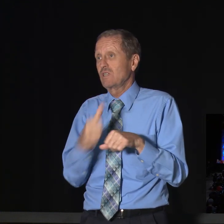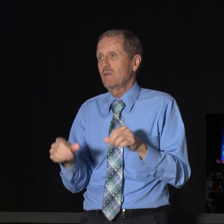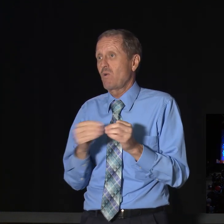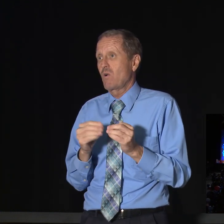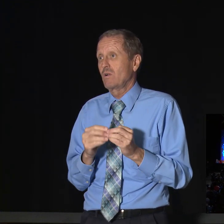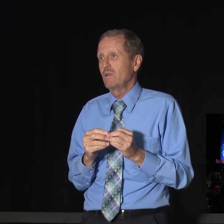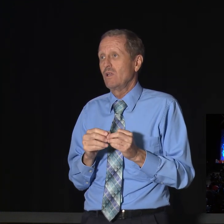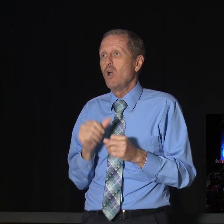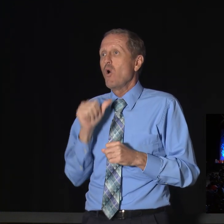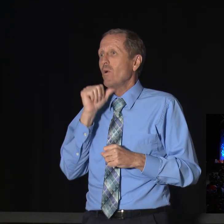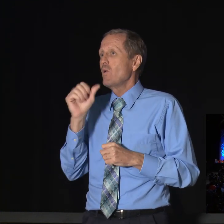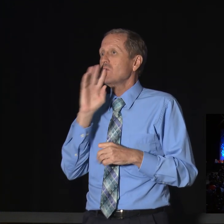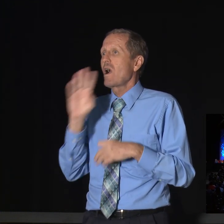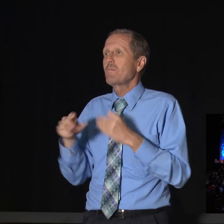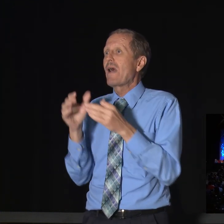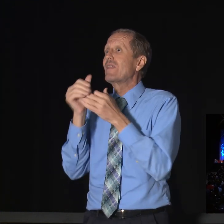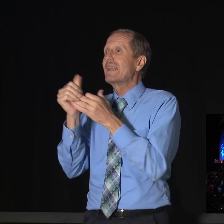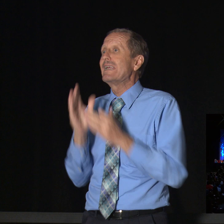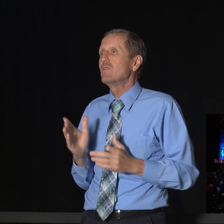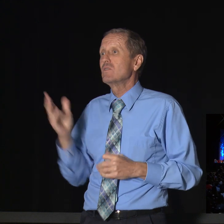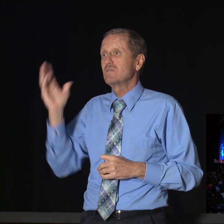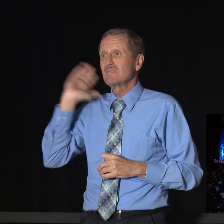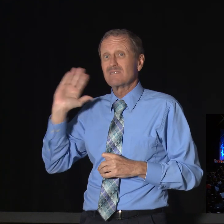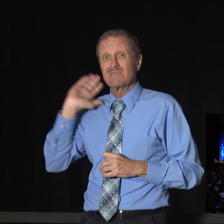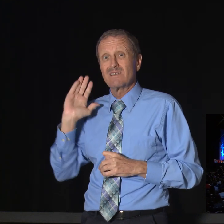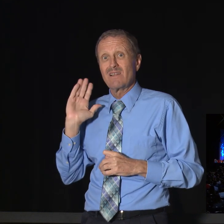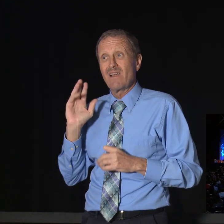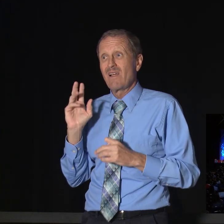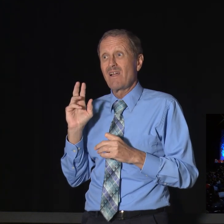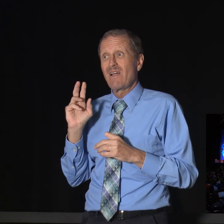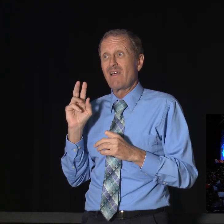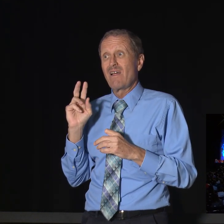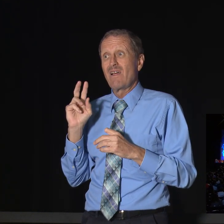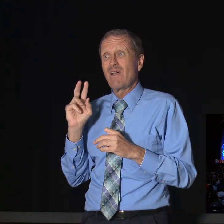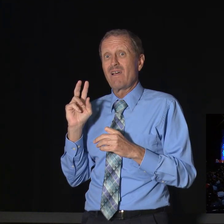We don't talk about the leaders who have fallen.